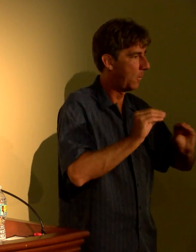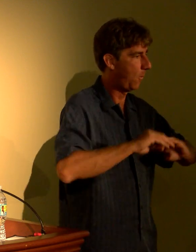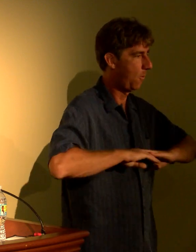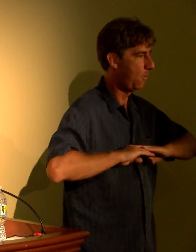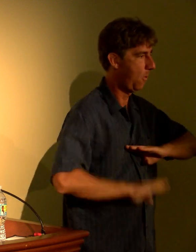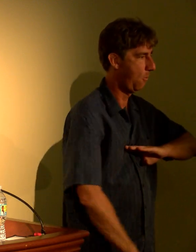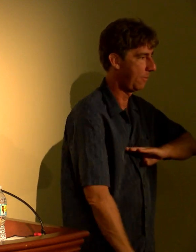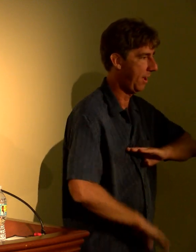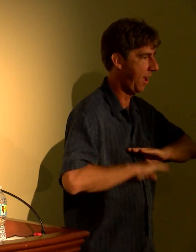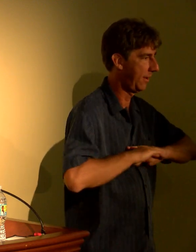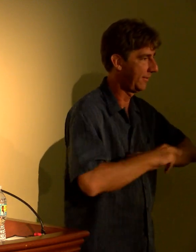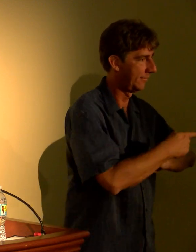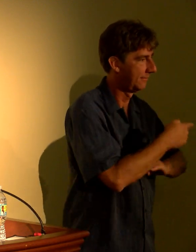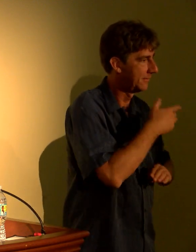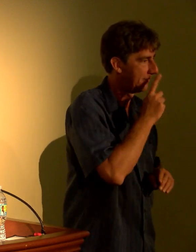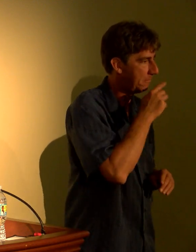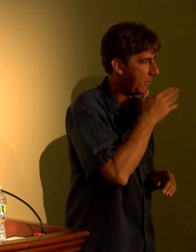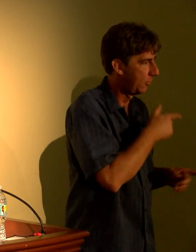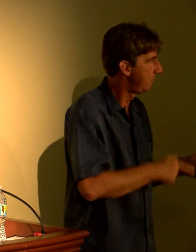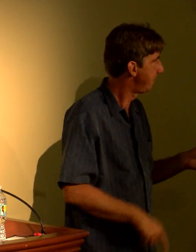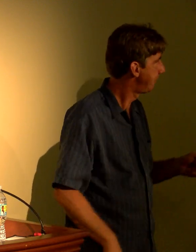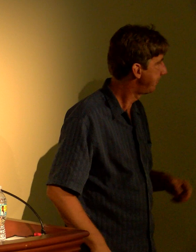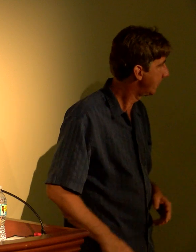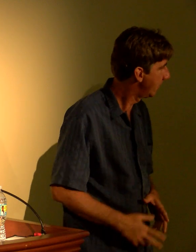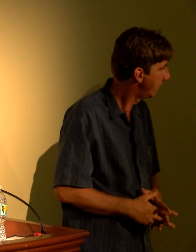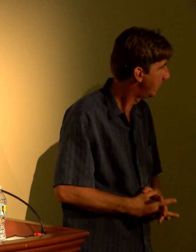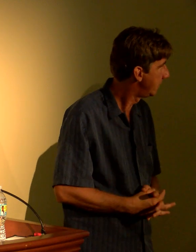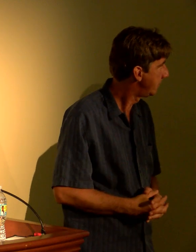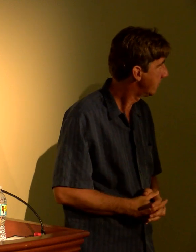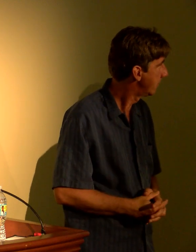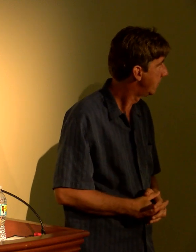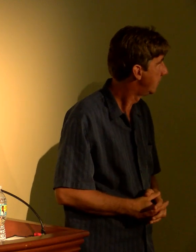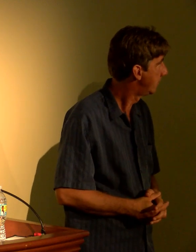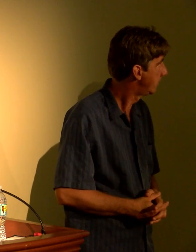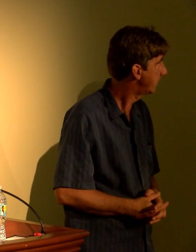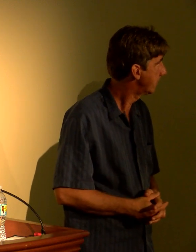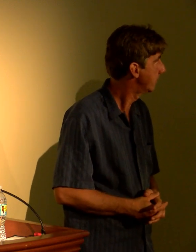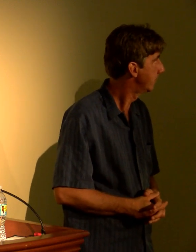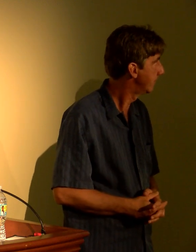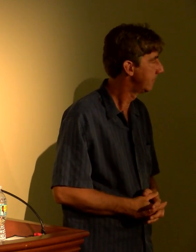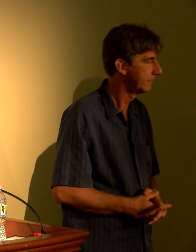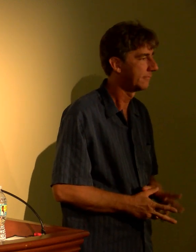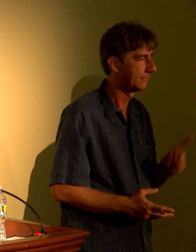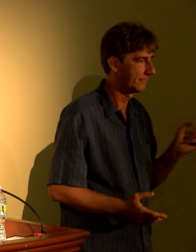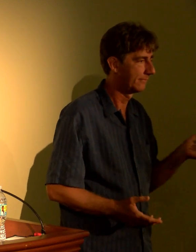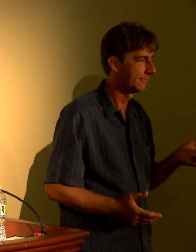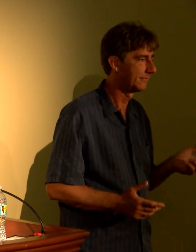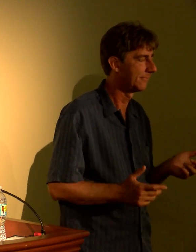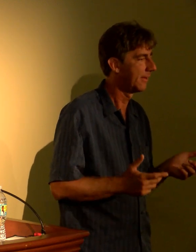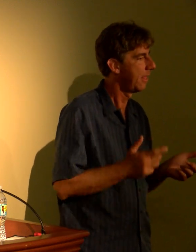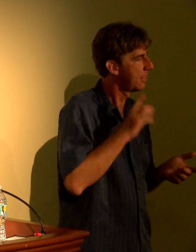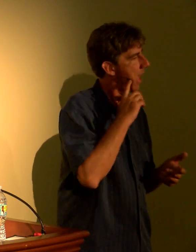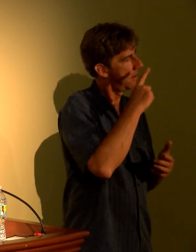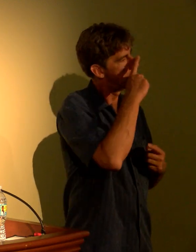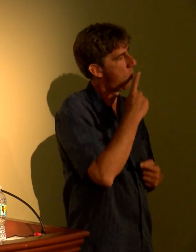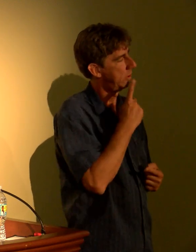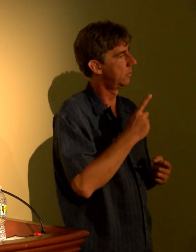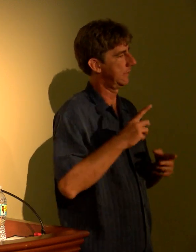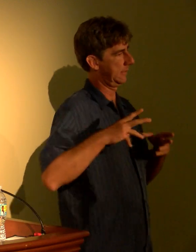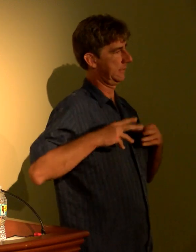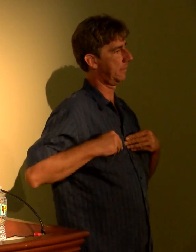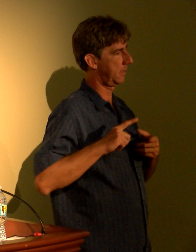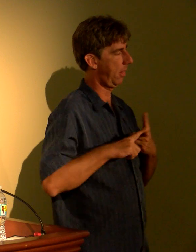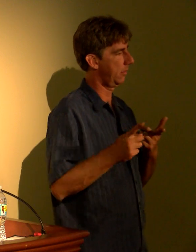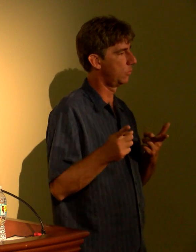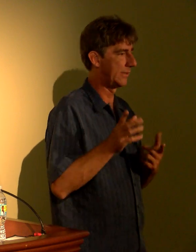of artists of his kind just managed to do, and these portraits were perfectly acceptable to the patrons. Of